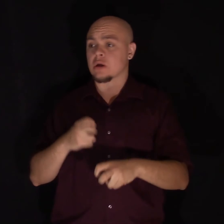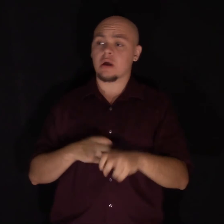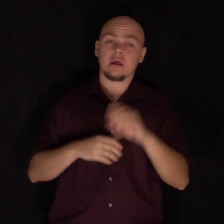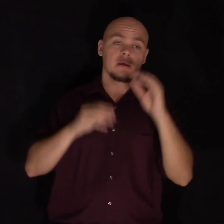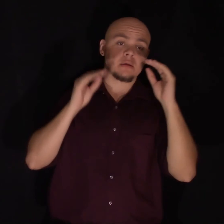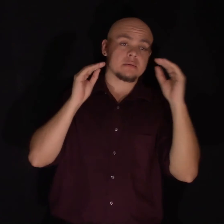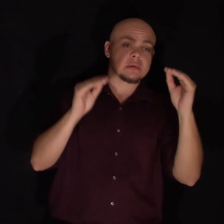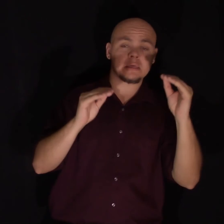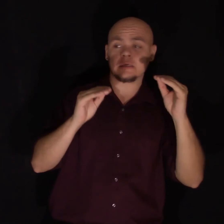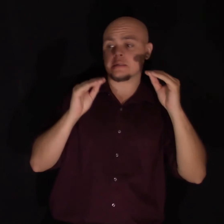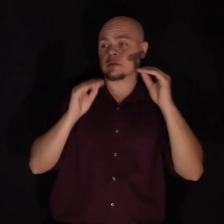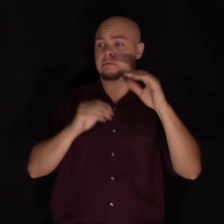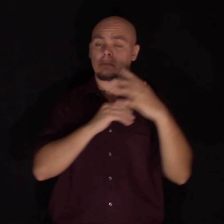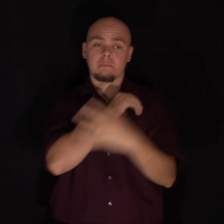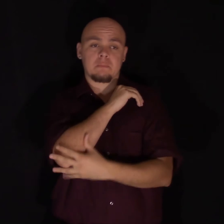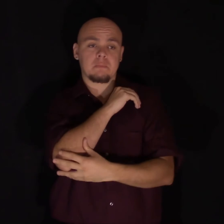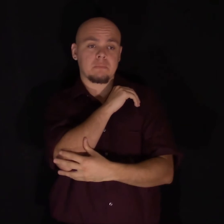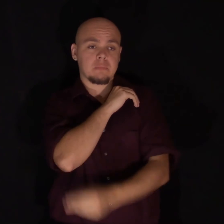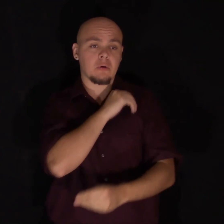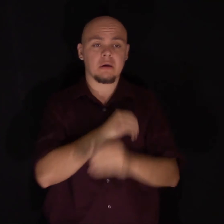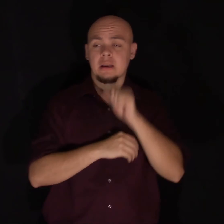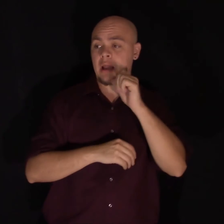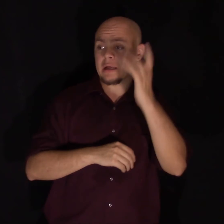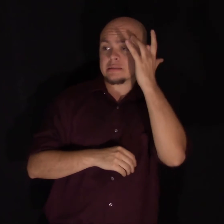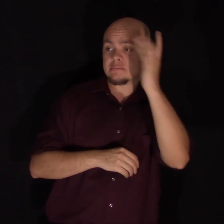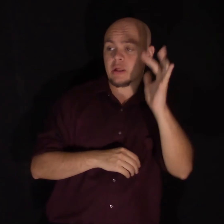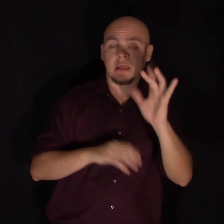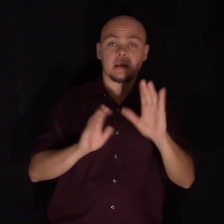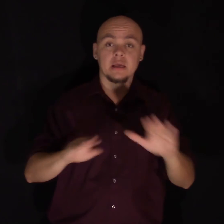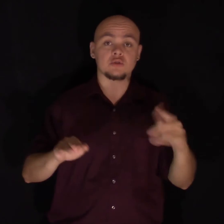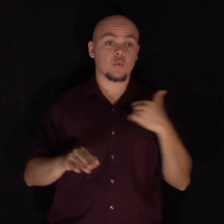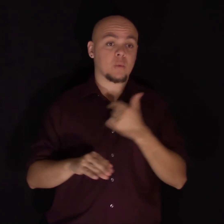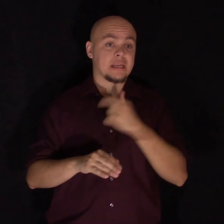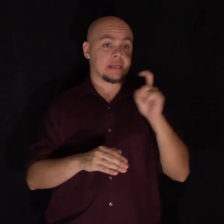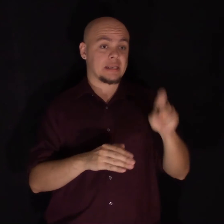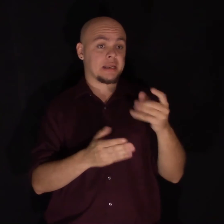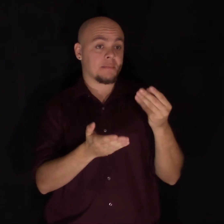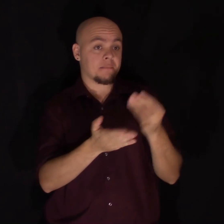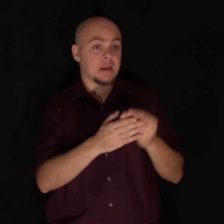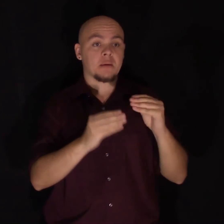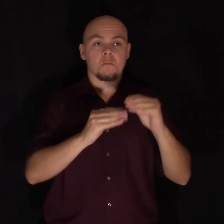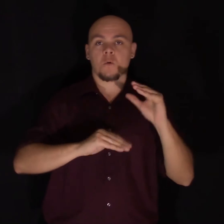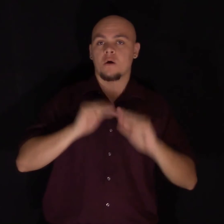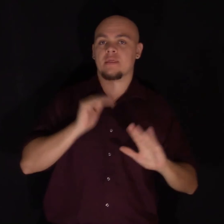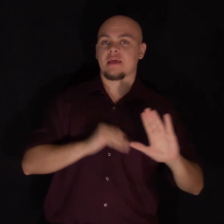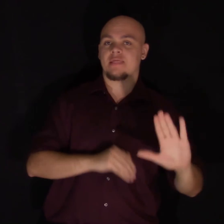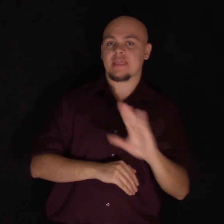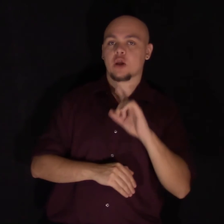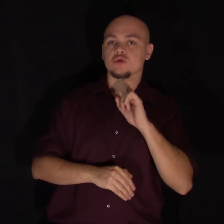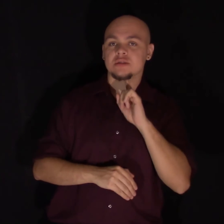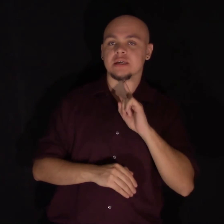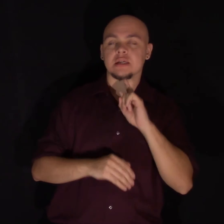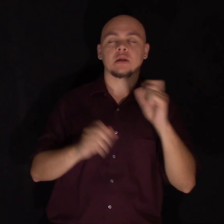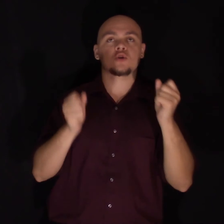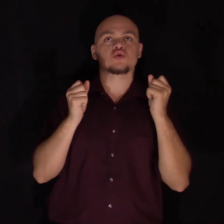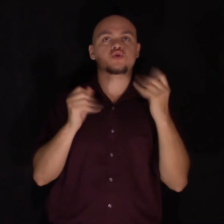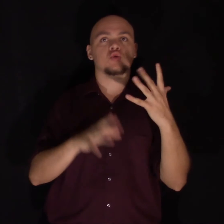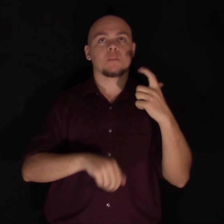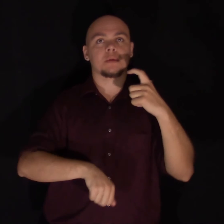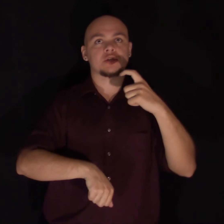poor, unintelligent kids," I bit my lip because apparently we needed her money more than my students needed their dignity. We spend so much